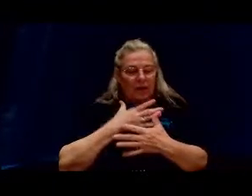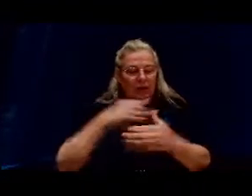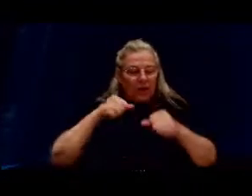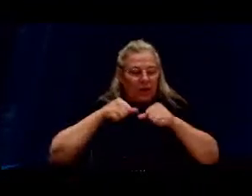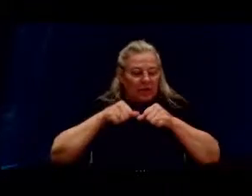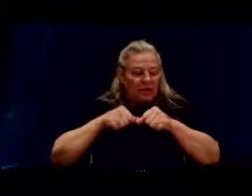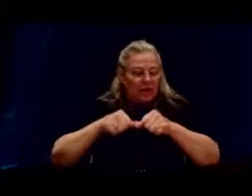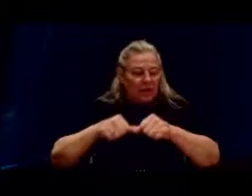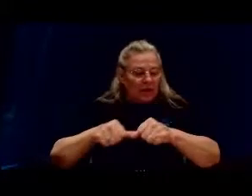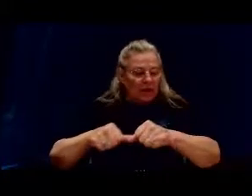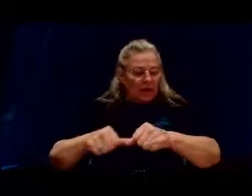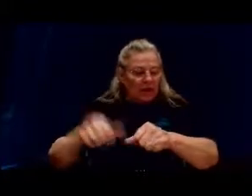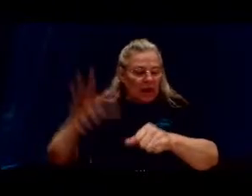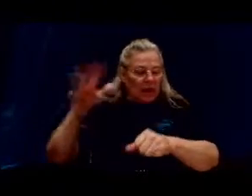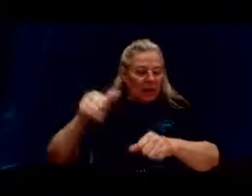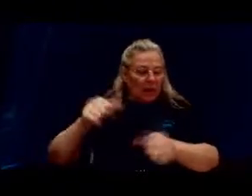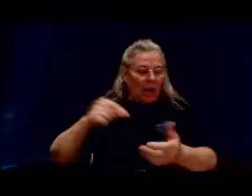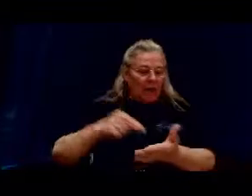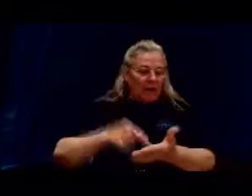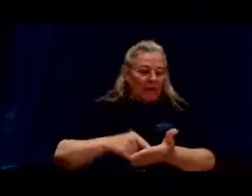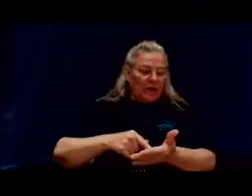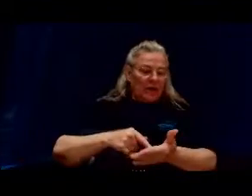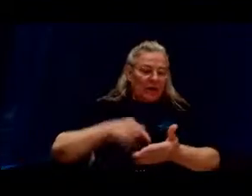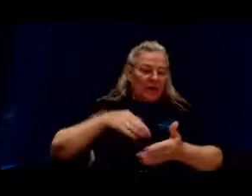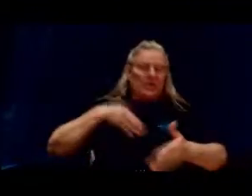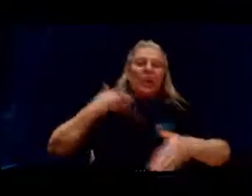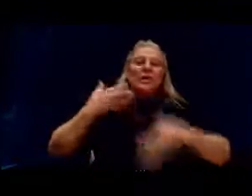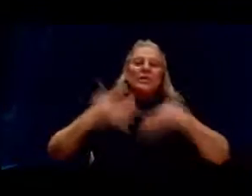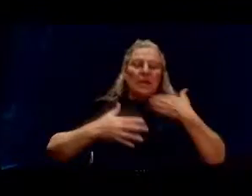fear, sustained by this